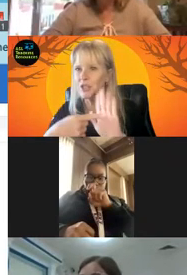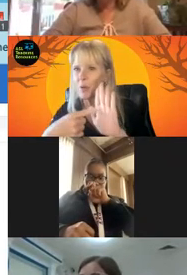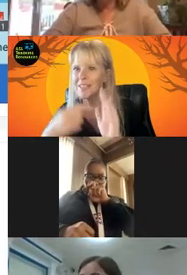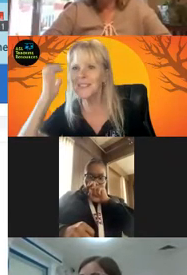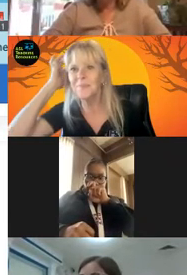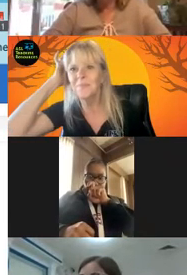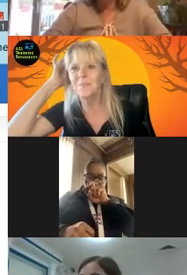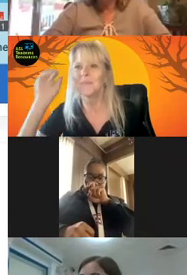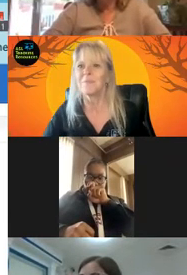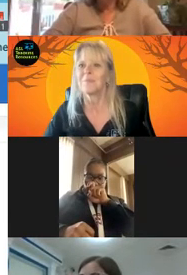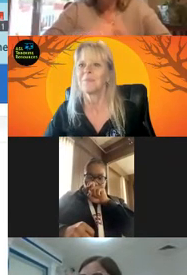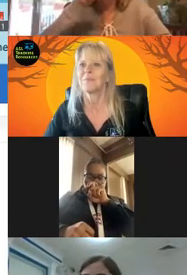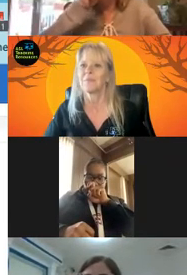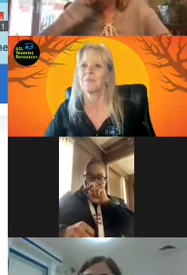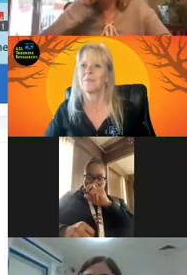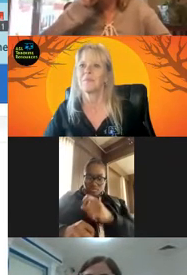want to show us?